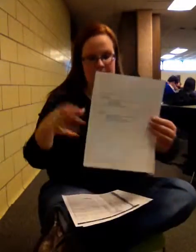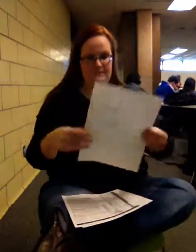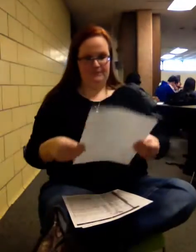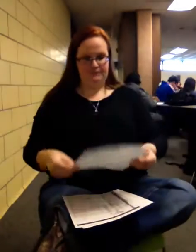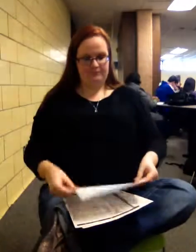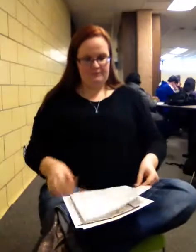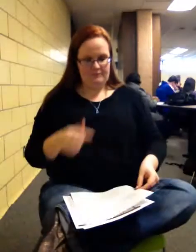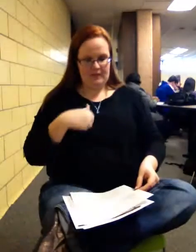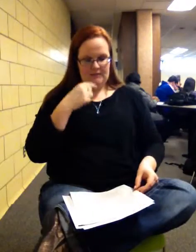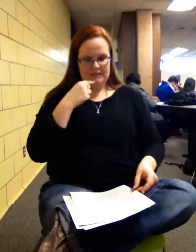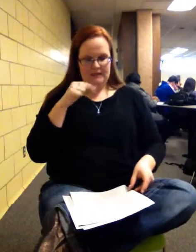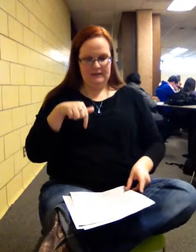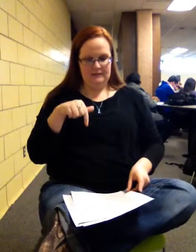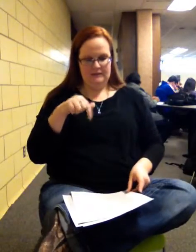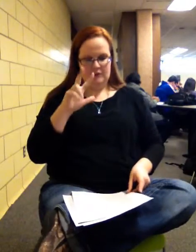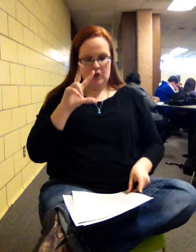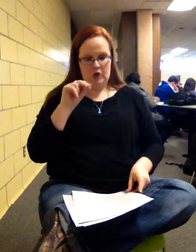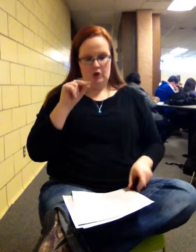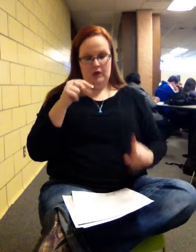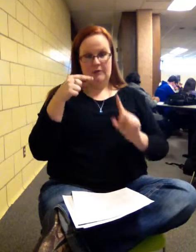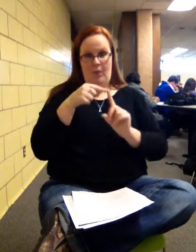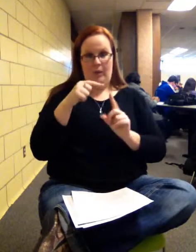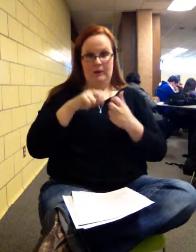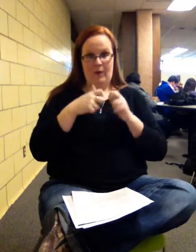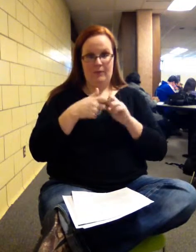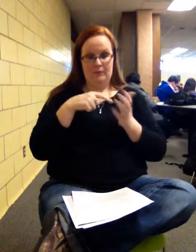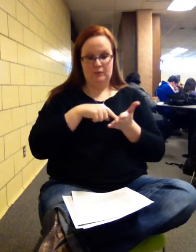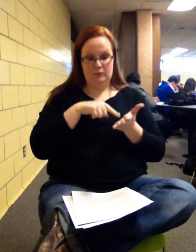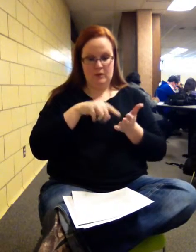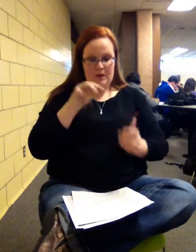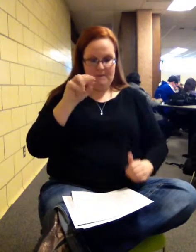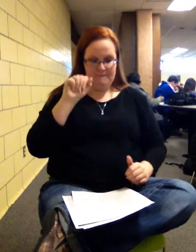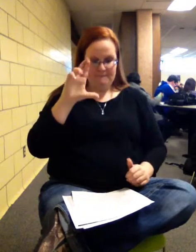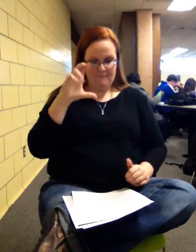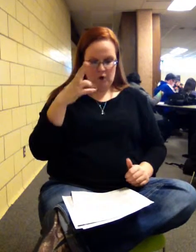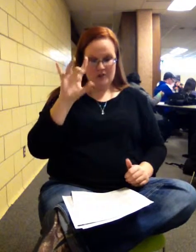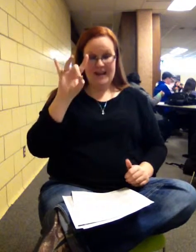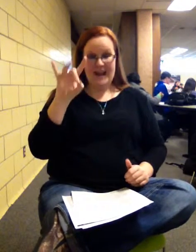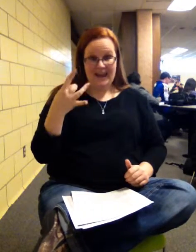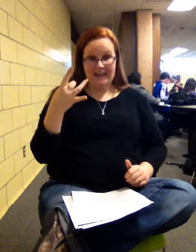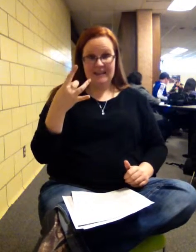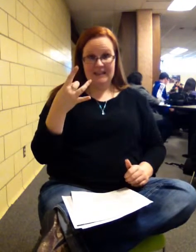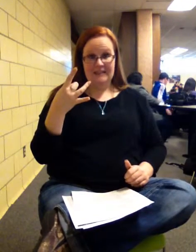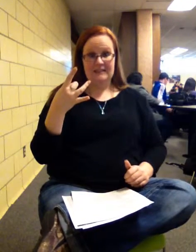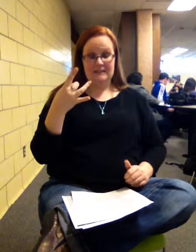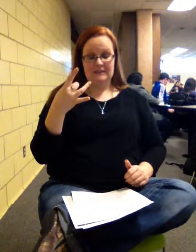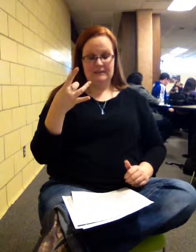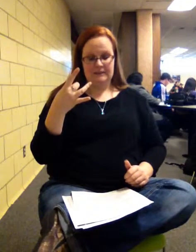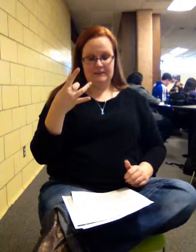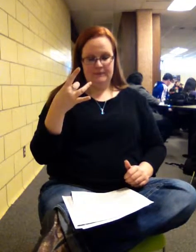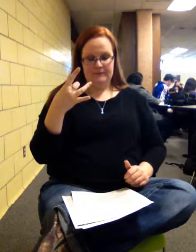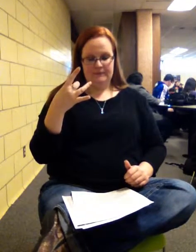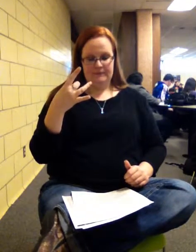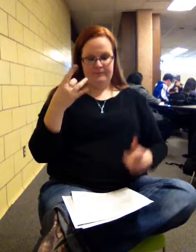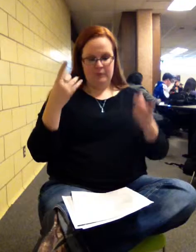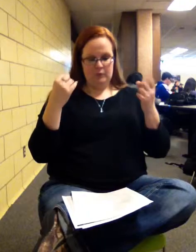the 30-point problem that's going to be due March 8th at the beginning of class. And so what you'll need to do is you'll